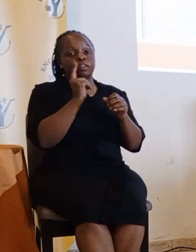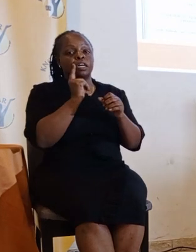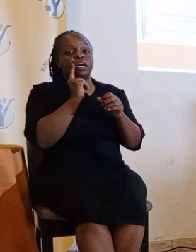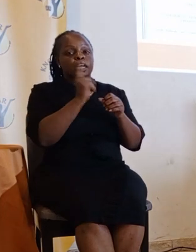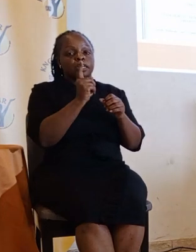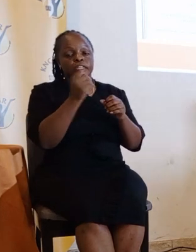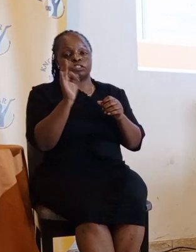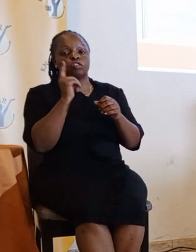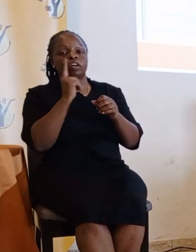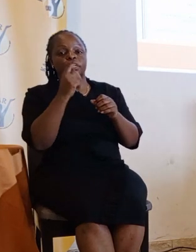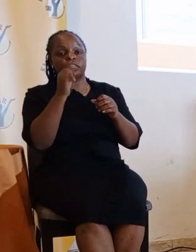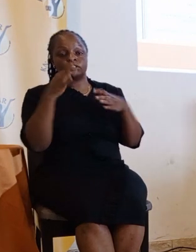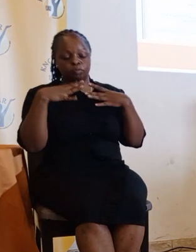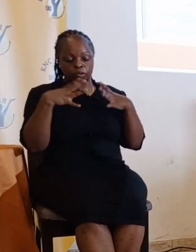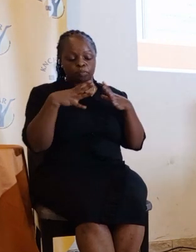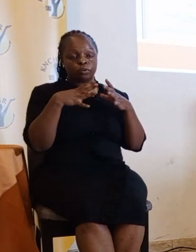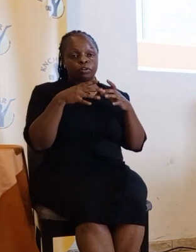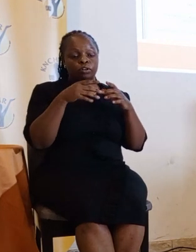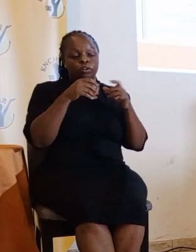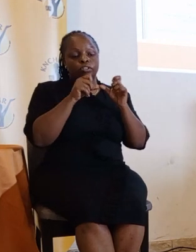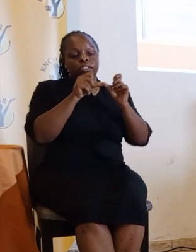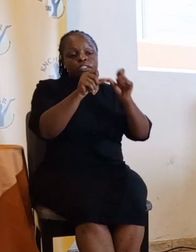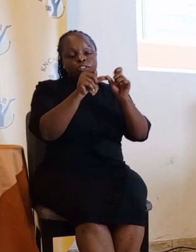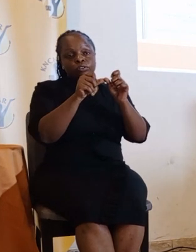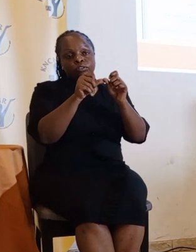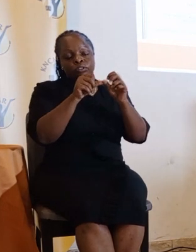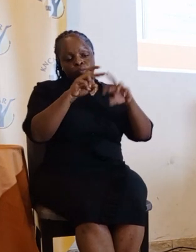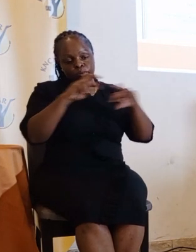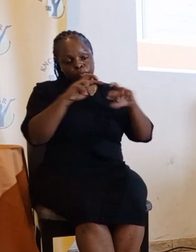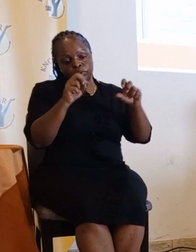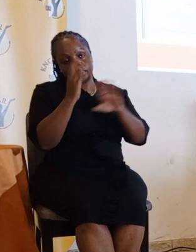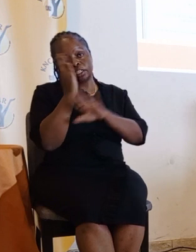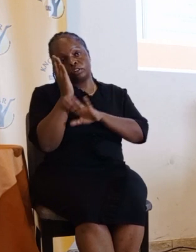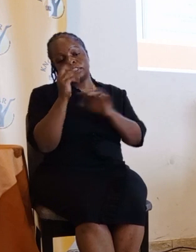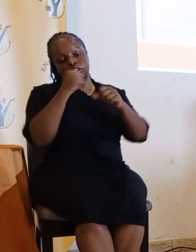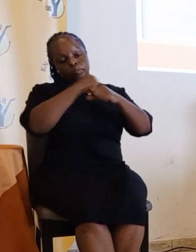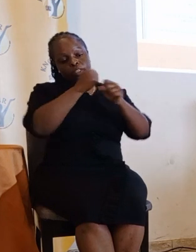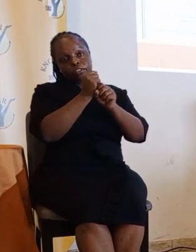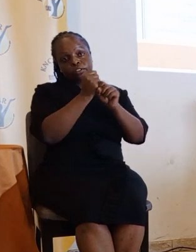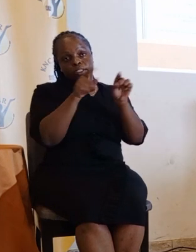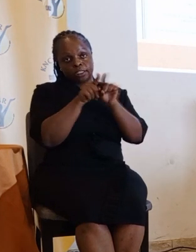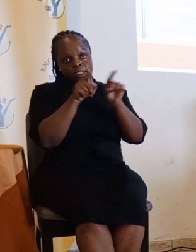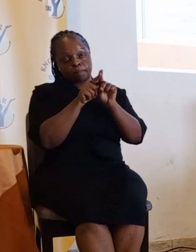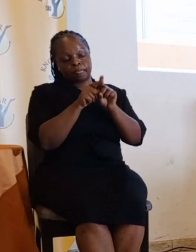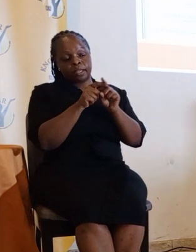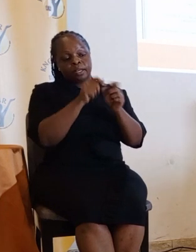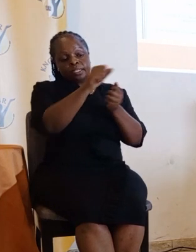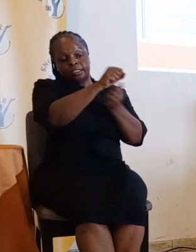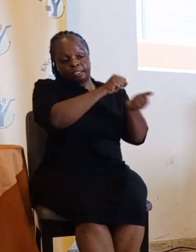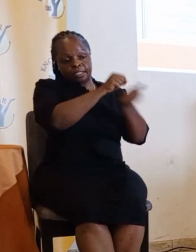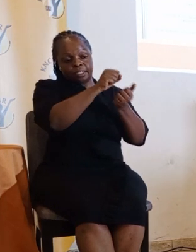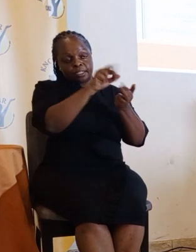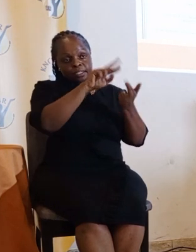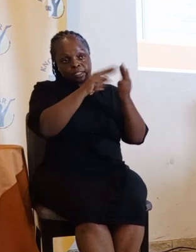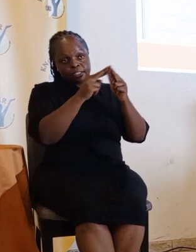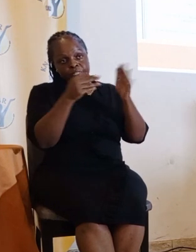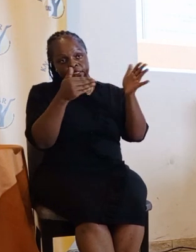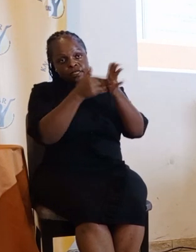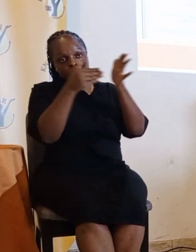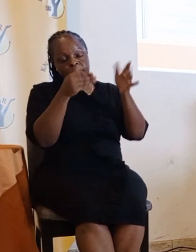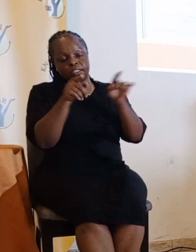hundreds of people, despite the ongoing security operations. Notably, terror-related attacks have